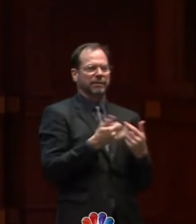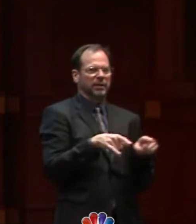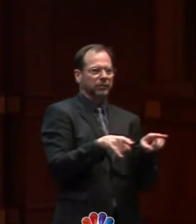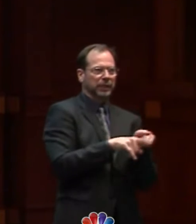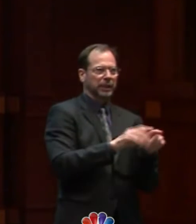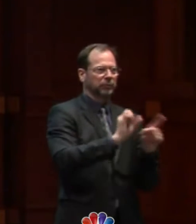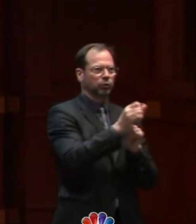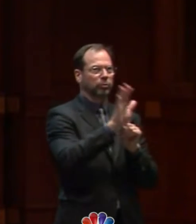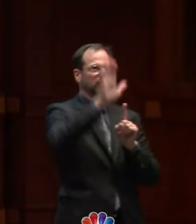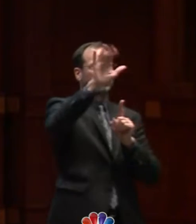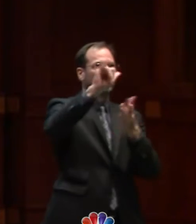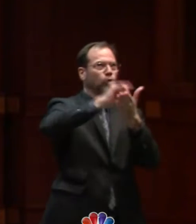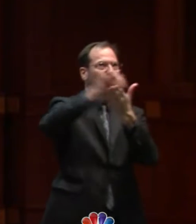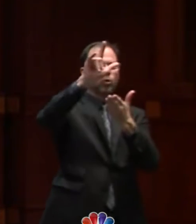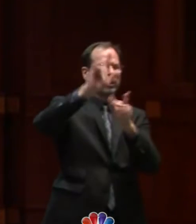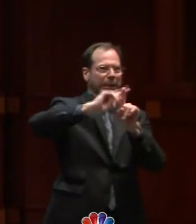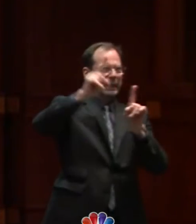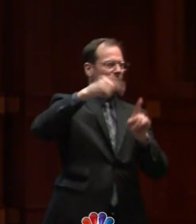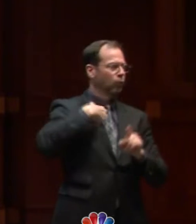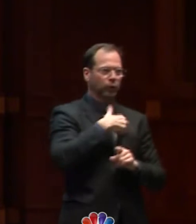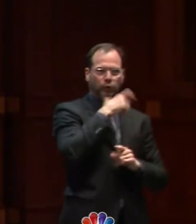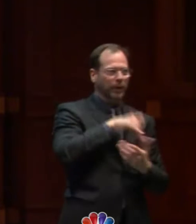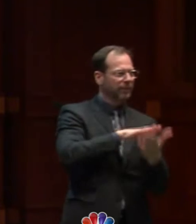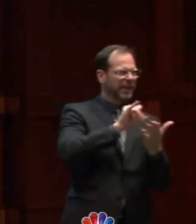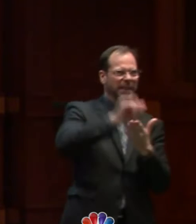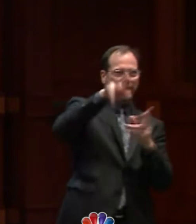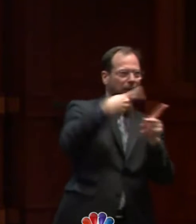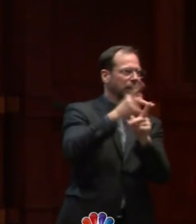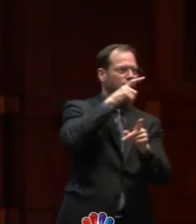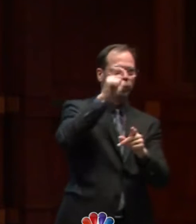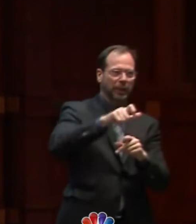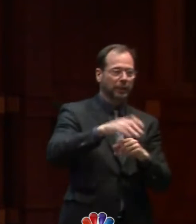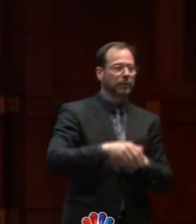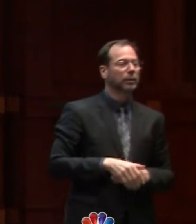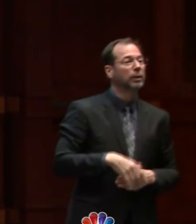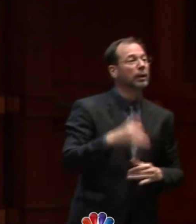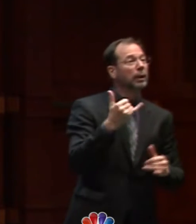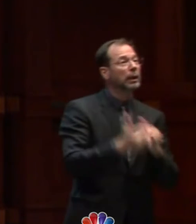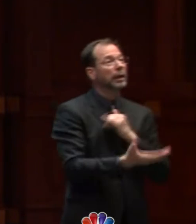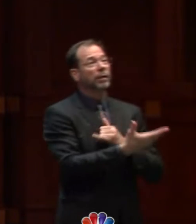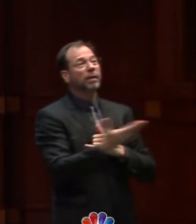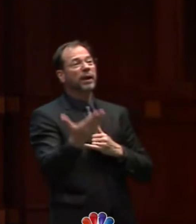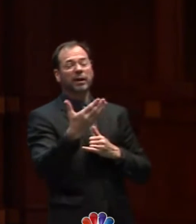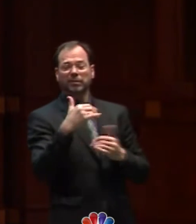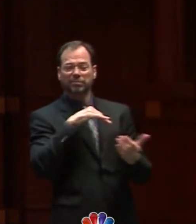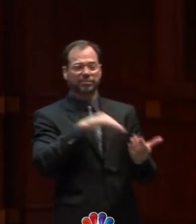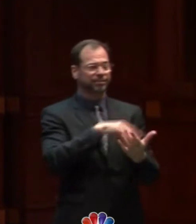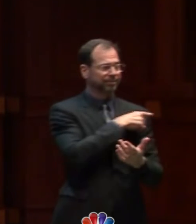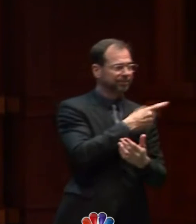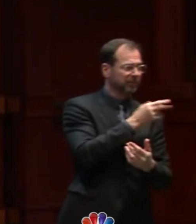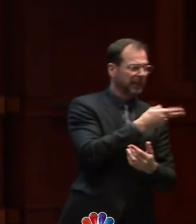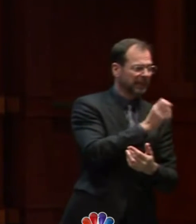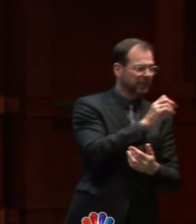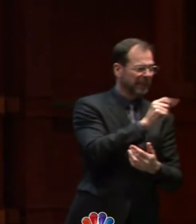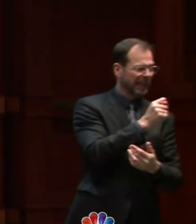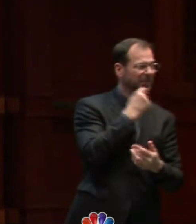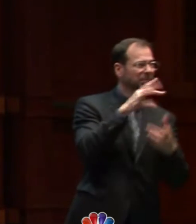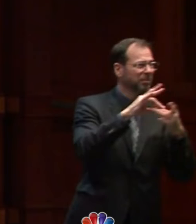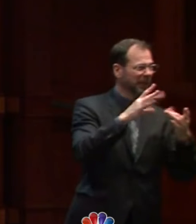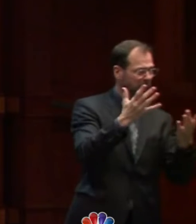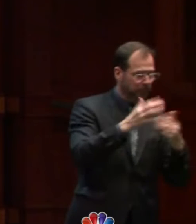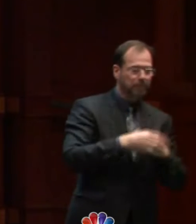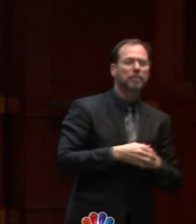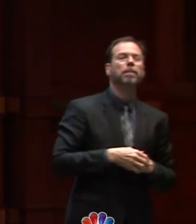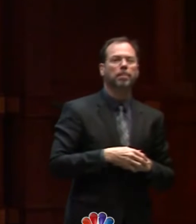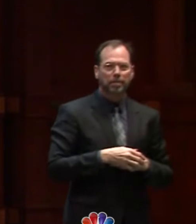York is having to deal with today. Lastly, I want to emphasize that what Dr. Hellerstedt was talking about. Listen,